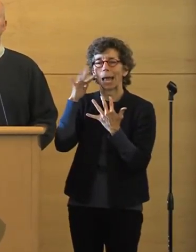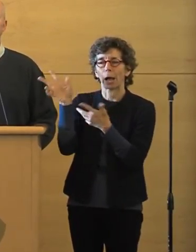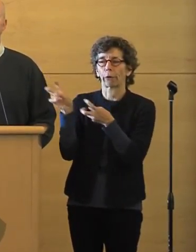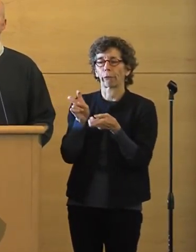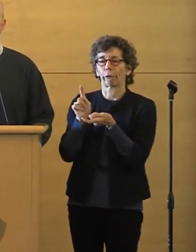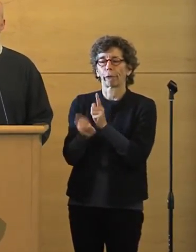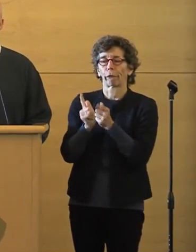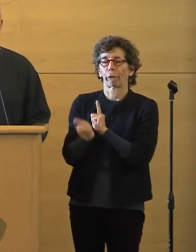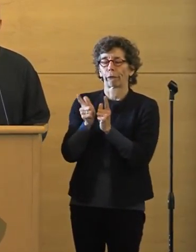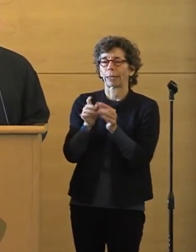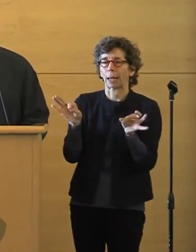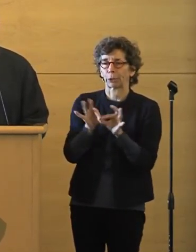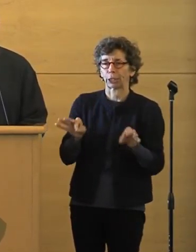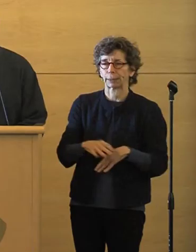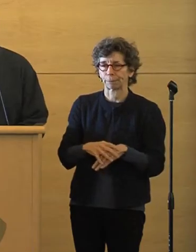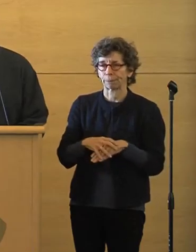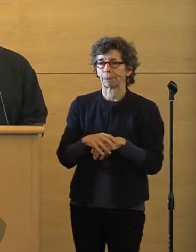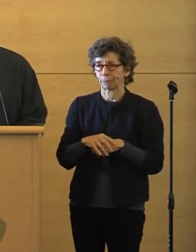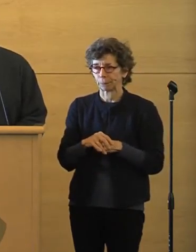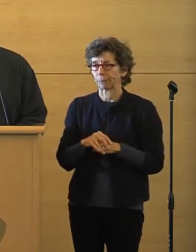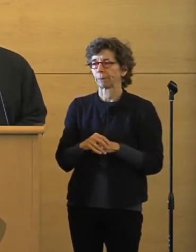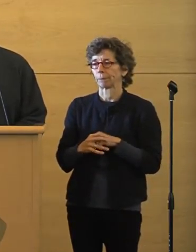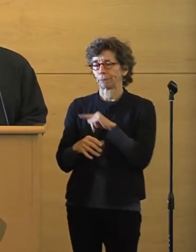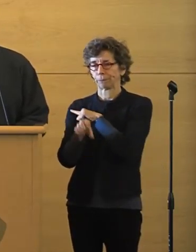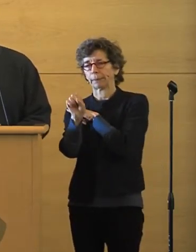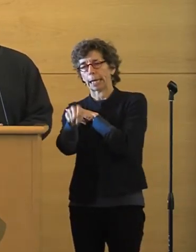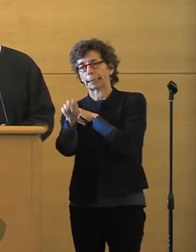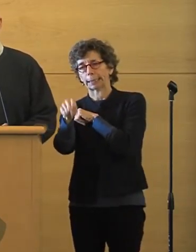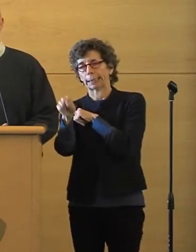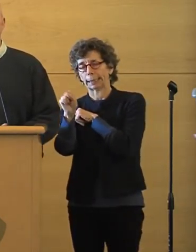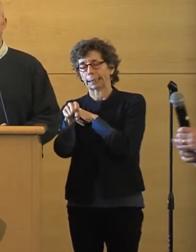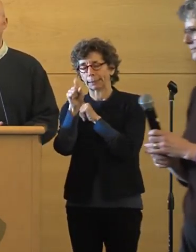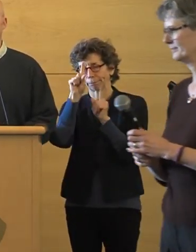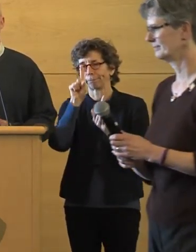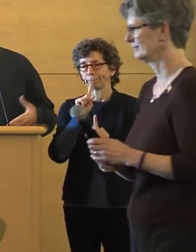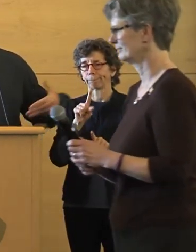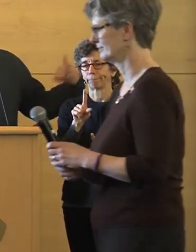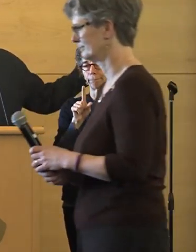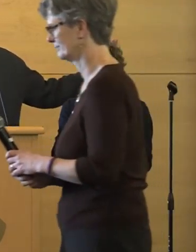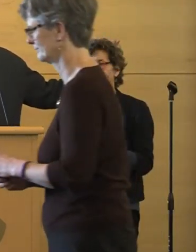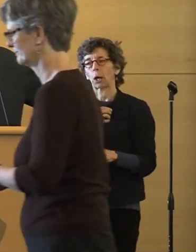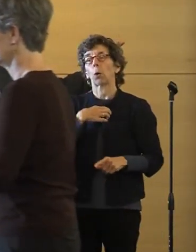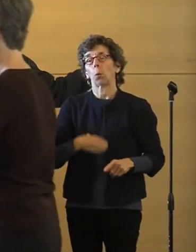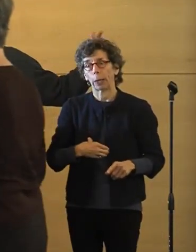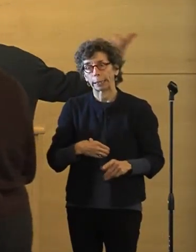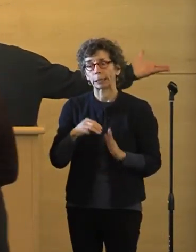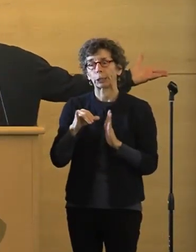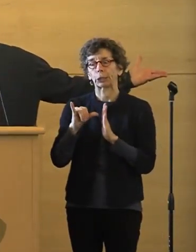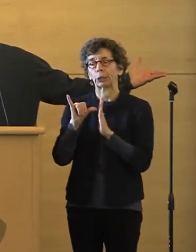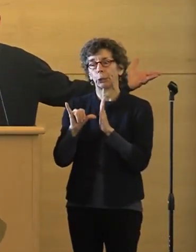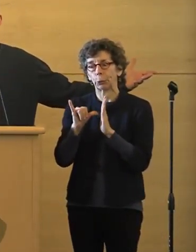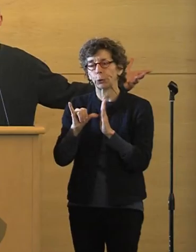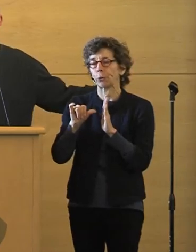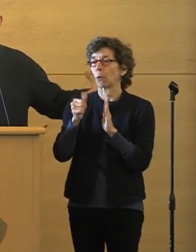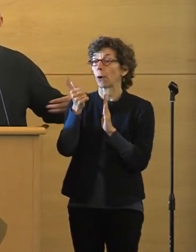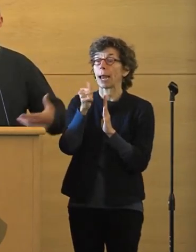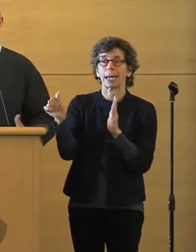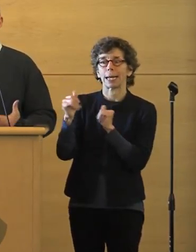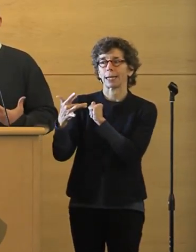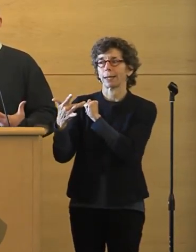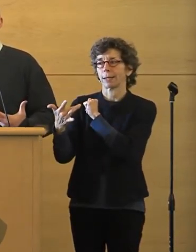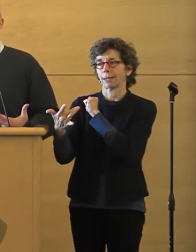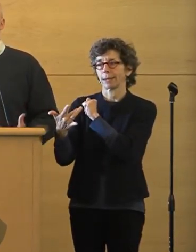have captions that are actually produced by a human being and have them embedded into the films